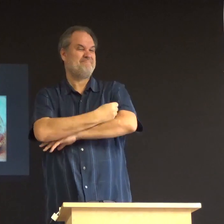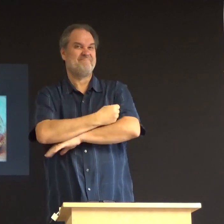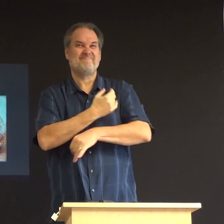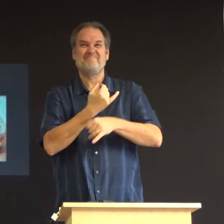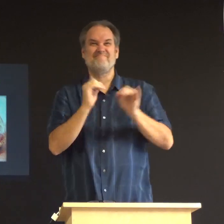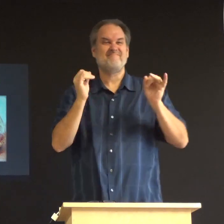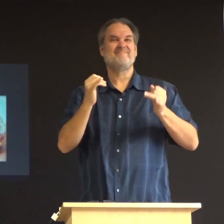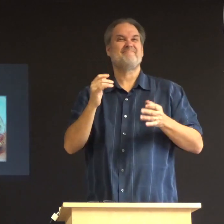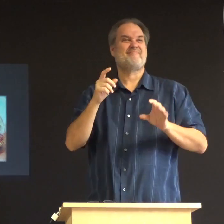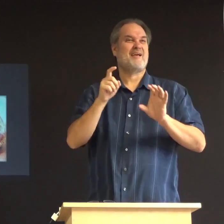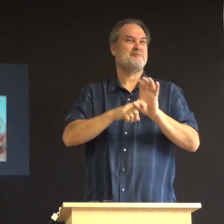One day, America